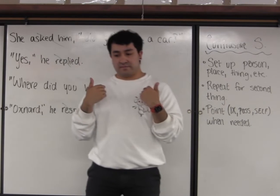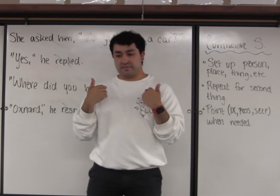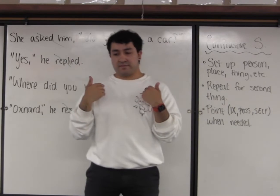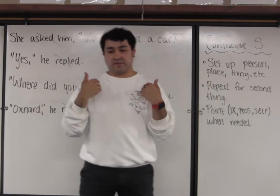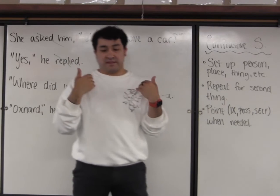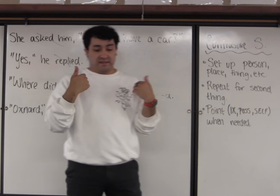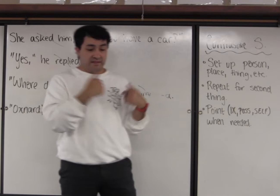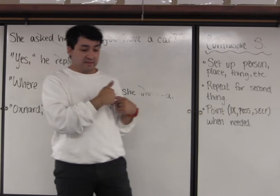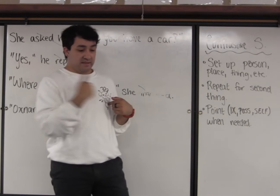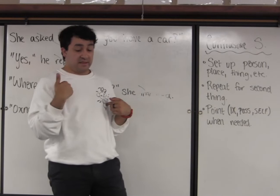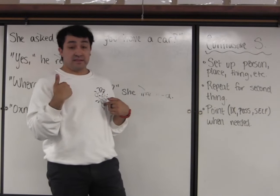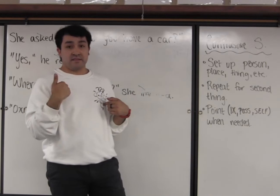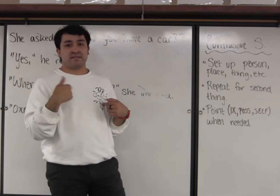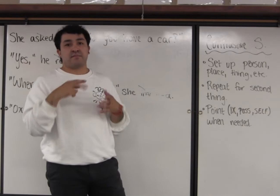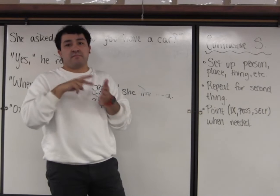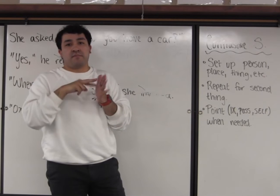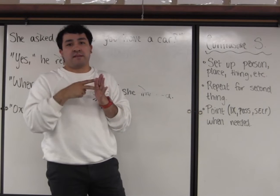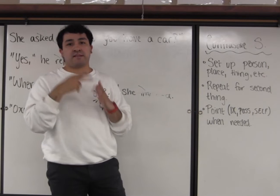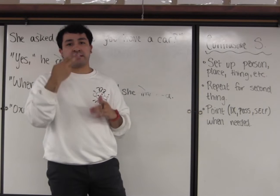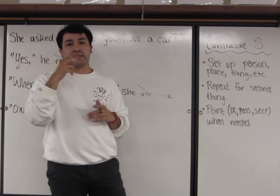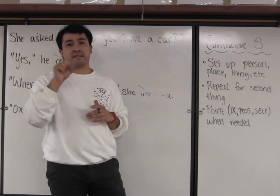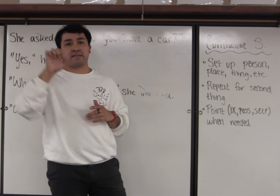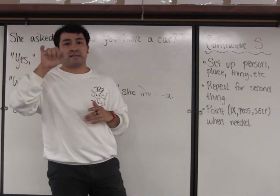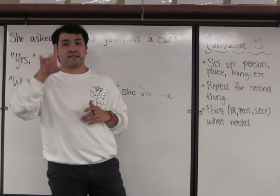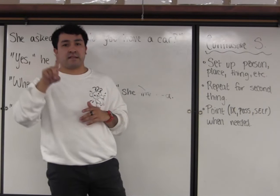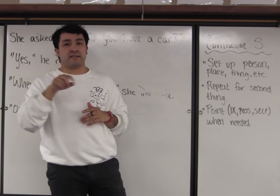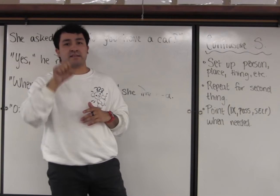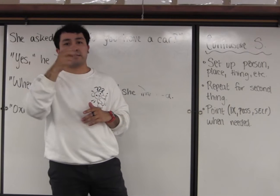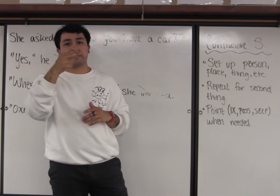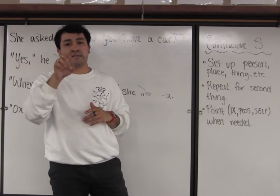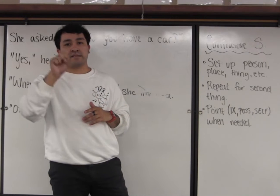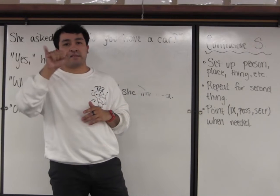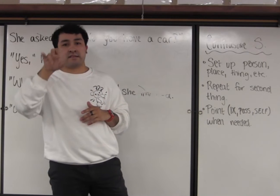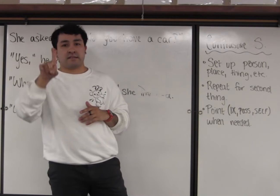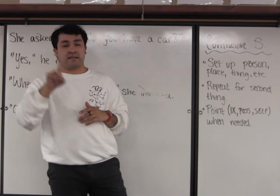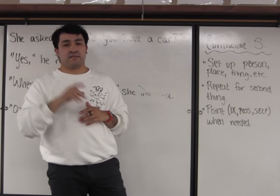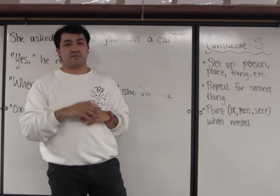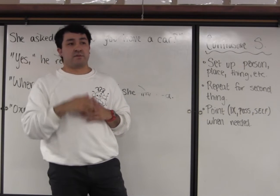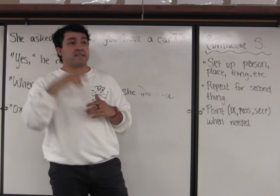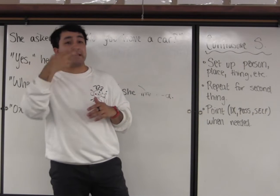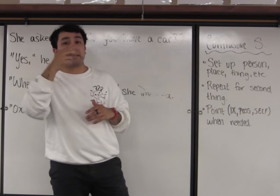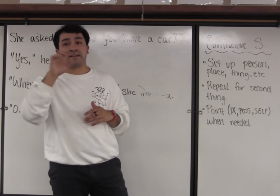to become them. You can show more when you become them. You can show their facial expressions. You can show so much more